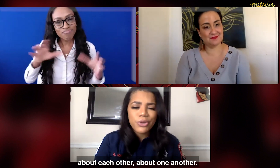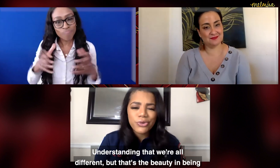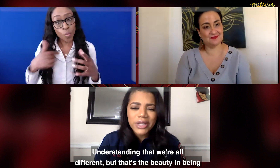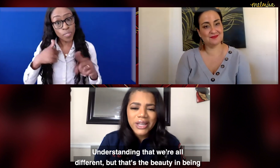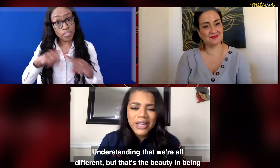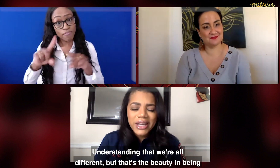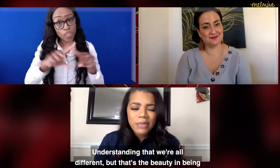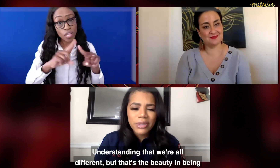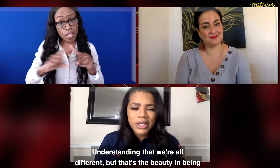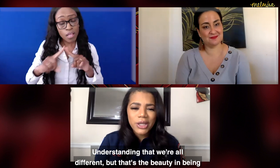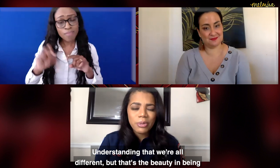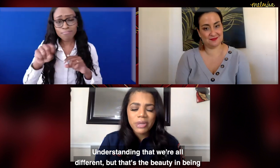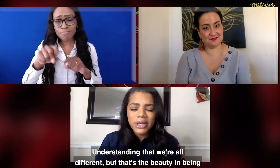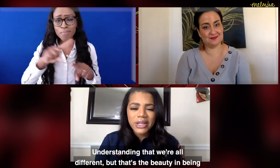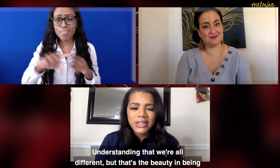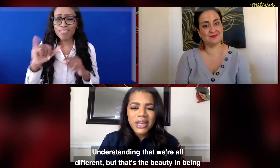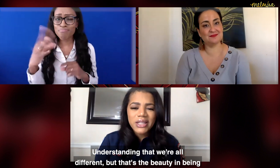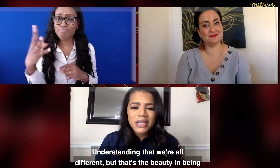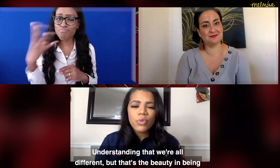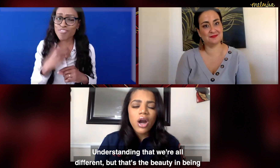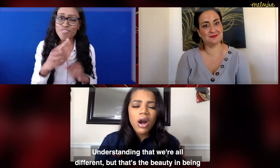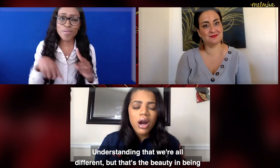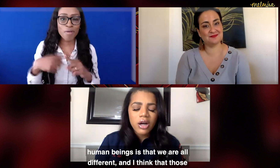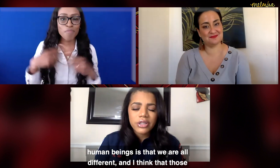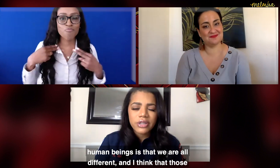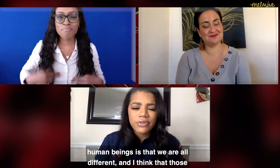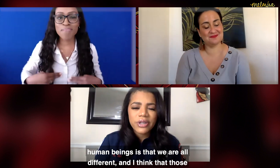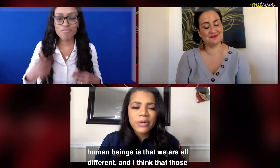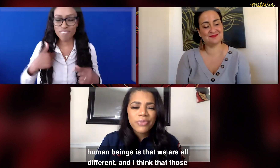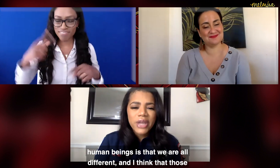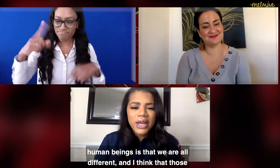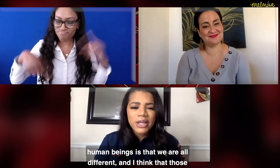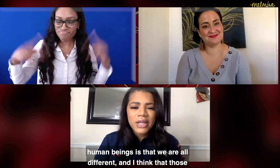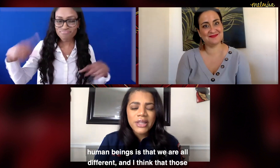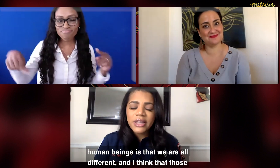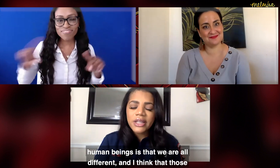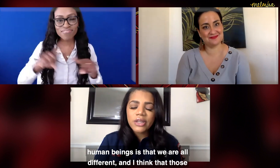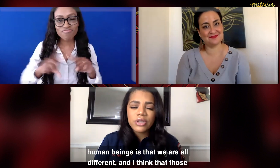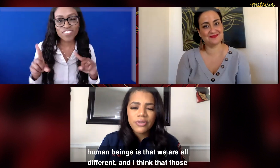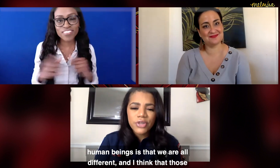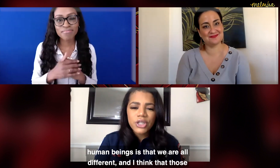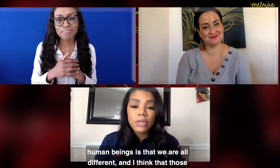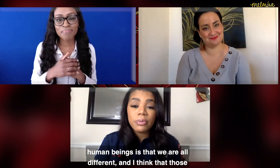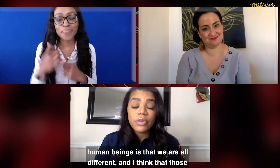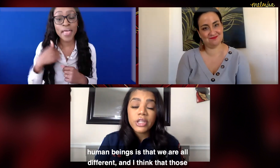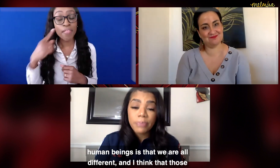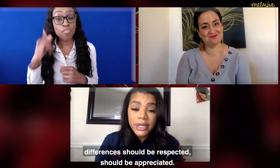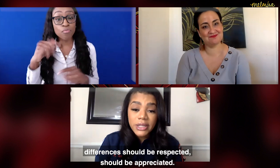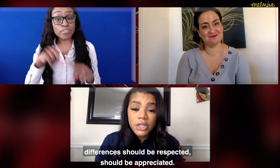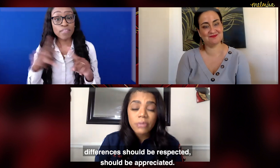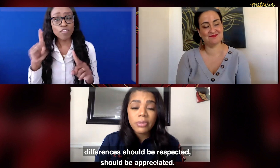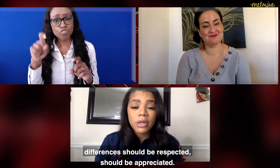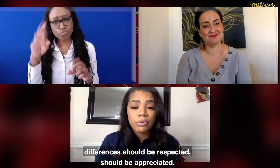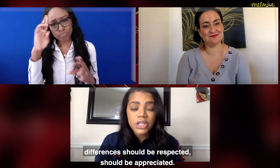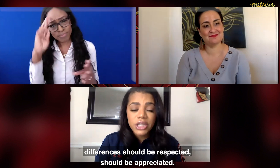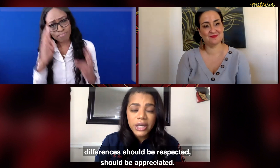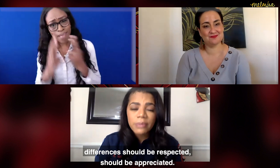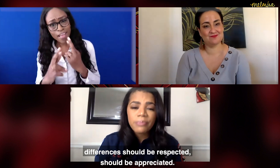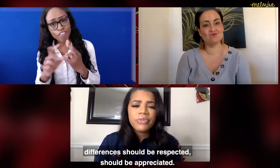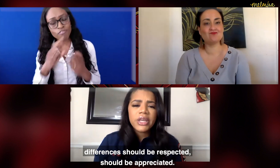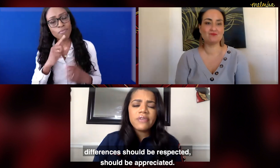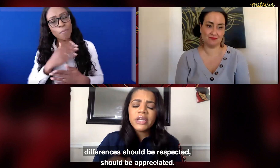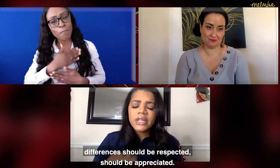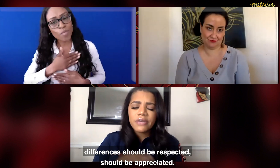the beauty in being human beings, is that we are all different. And I think that those differences should be respected, should be